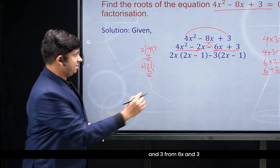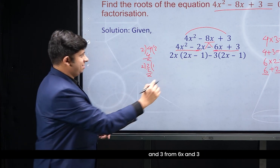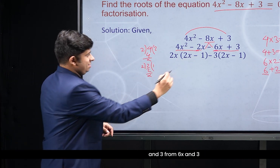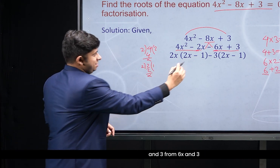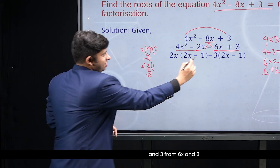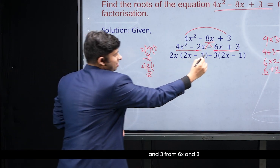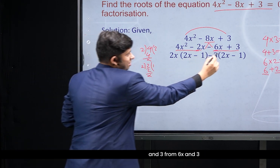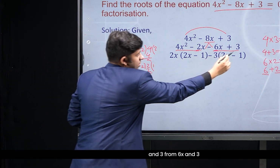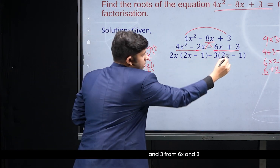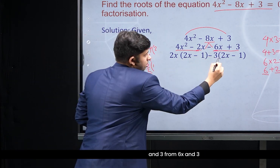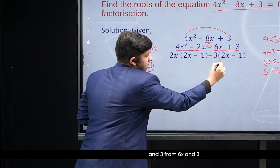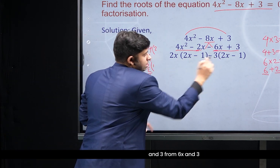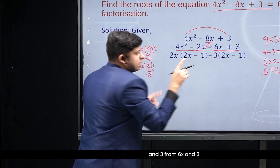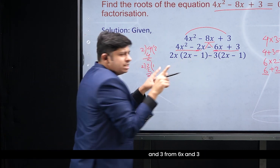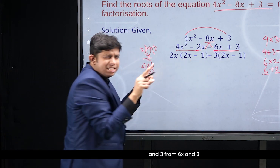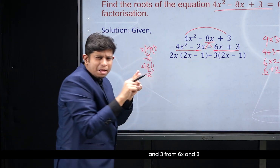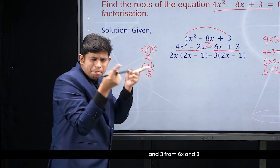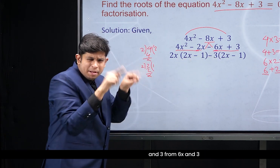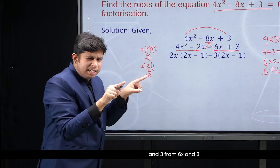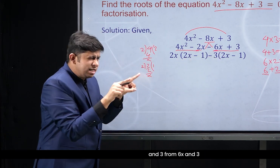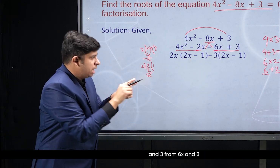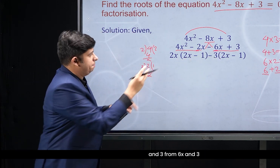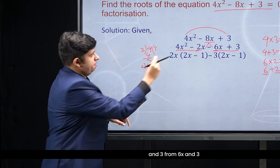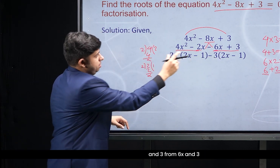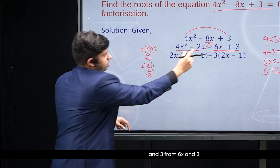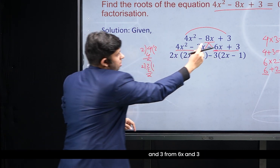and 3 from 6x and 3.